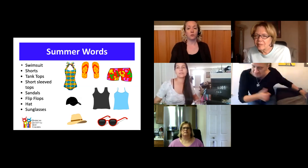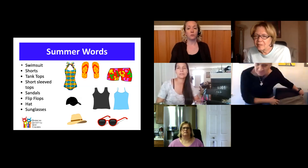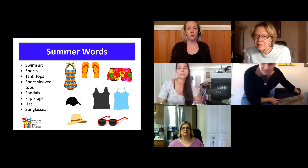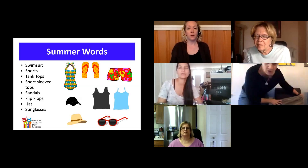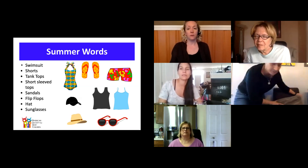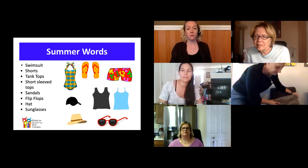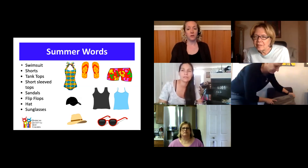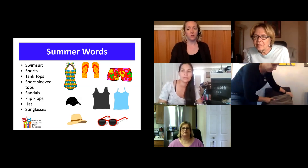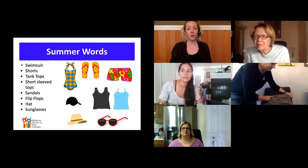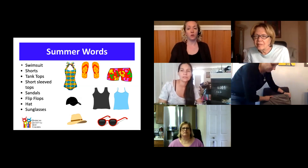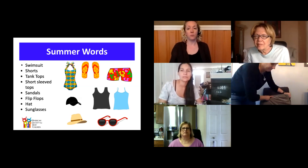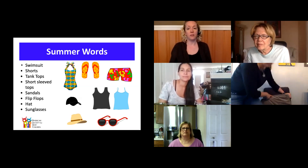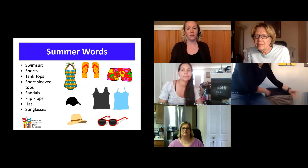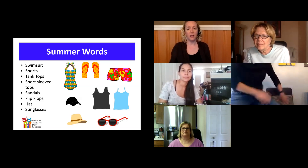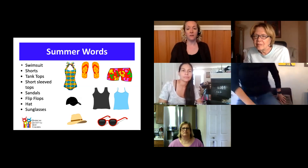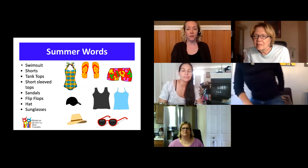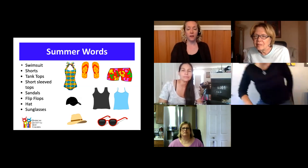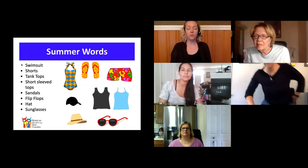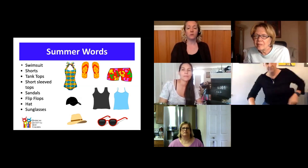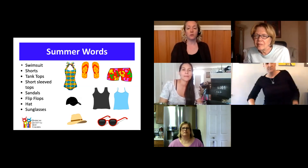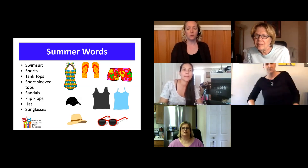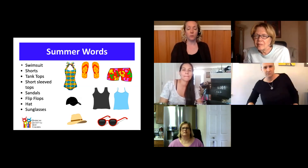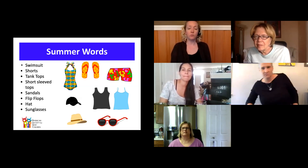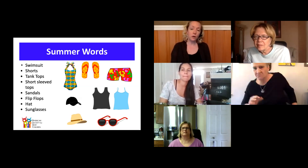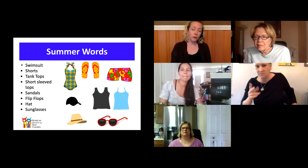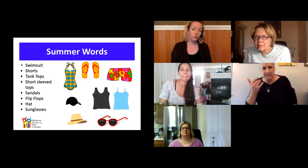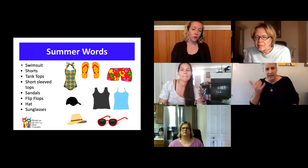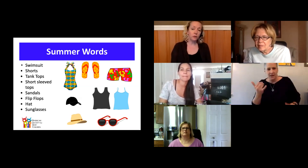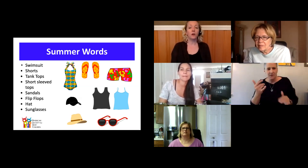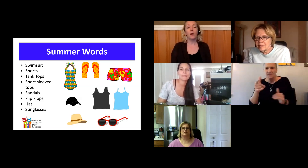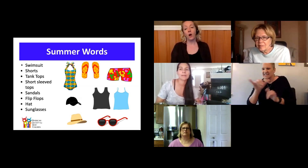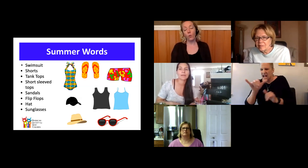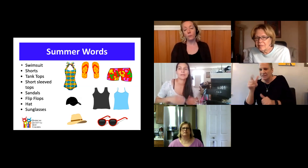mid-thigh for that. So swim trunks, a one piece, or a bikini.